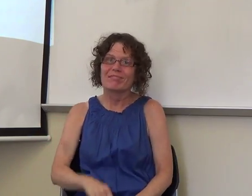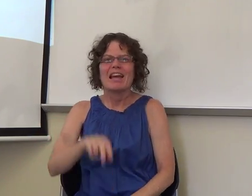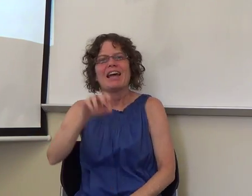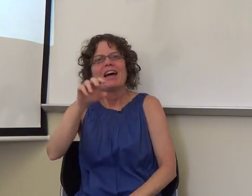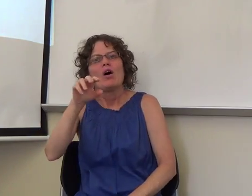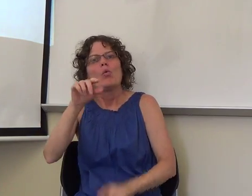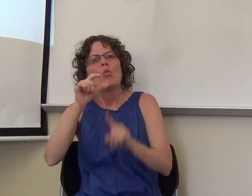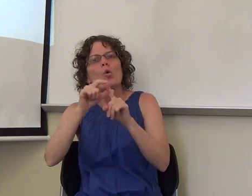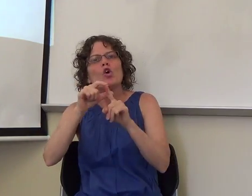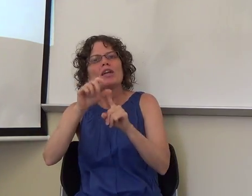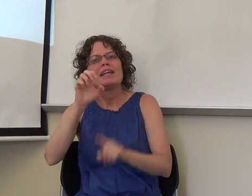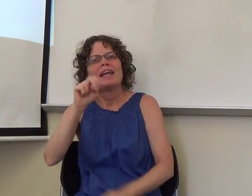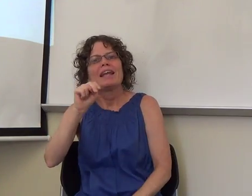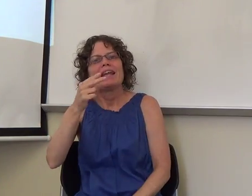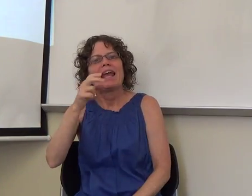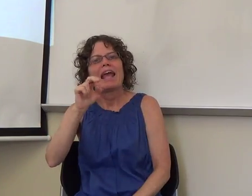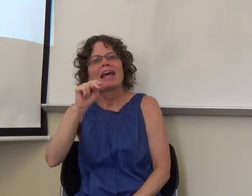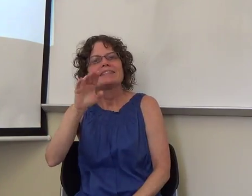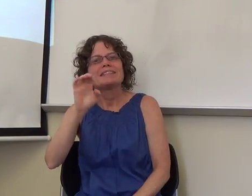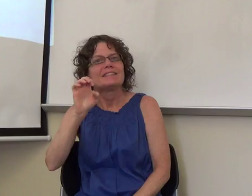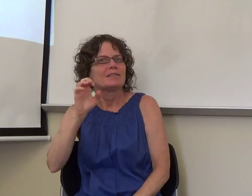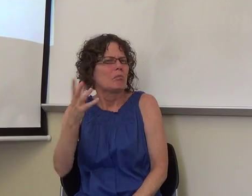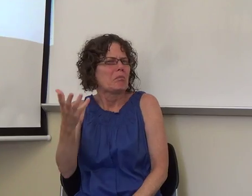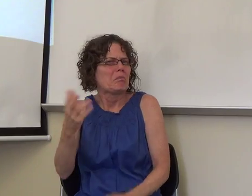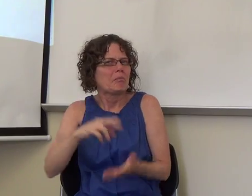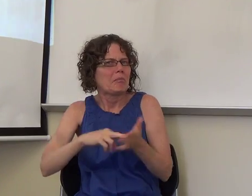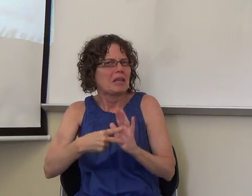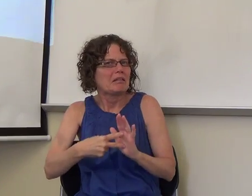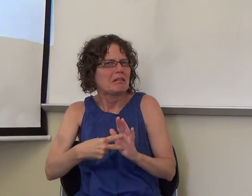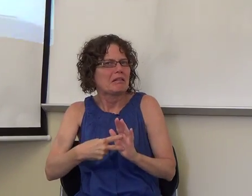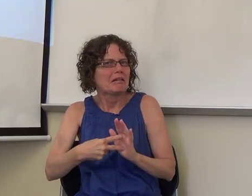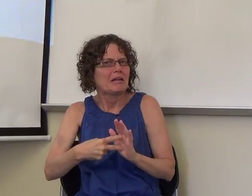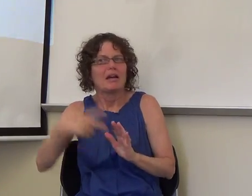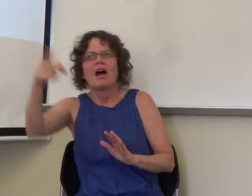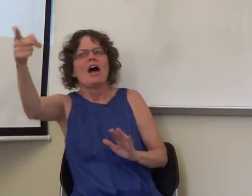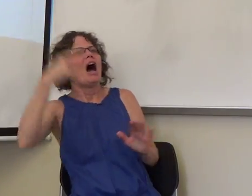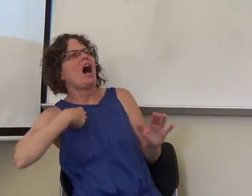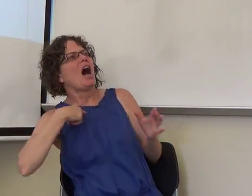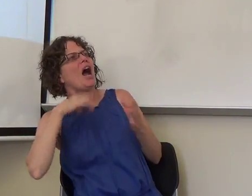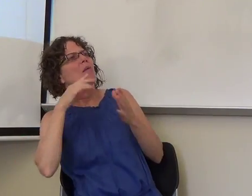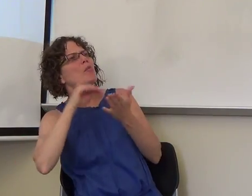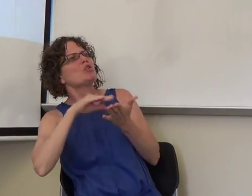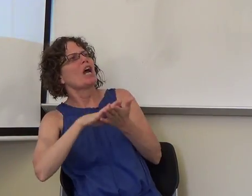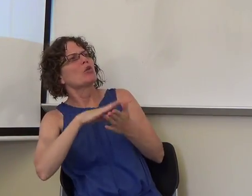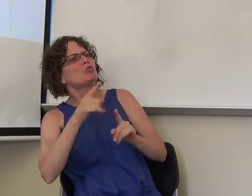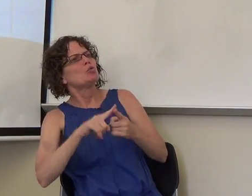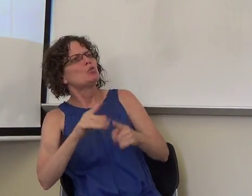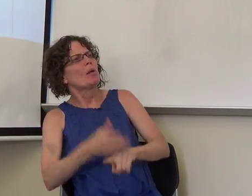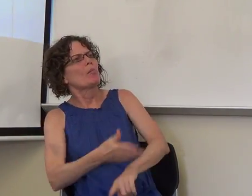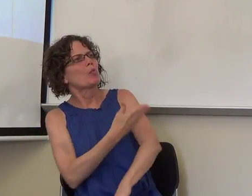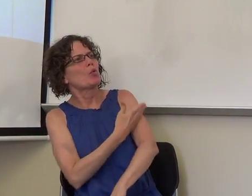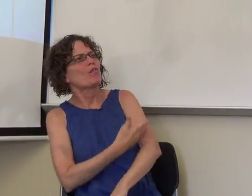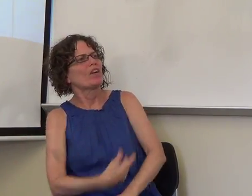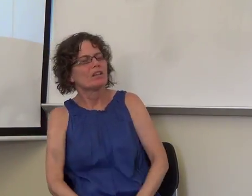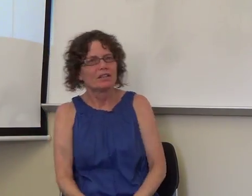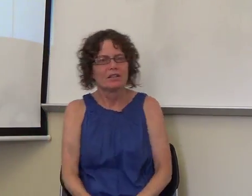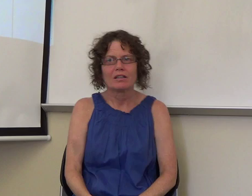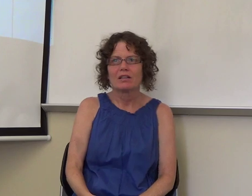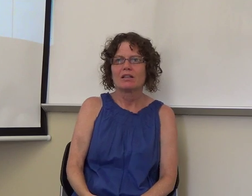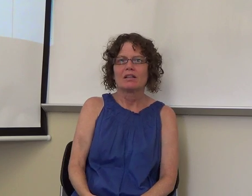Enhance. What does enhance mean? I put to improve, I put Improve. to adjust. To fulfill. to improve, I put